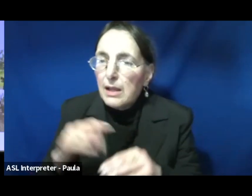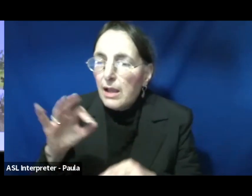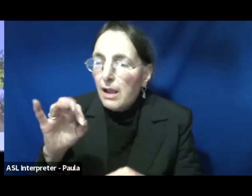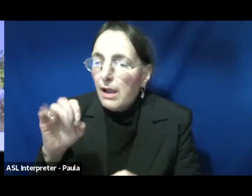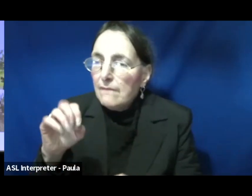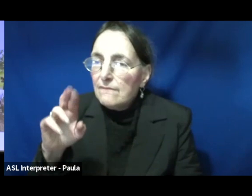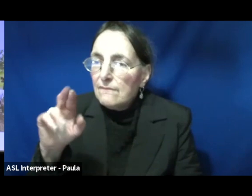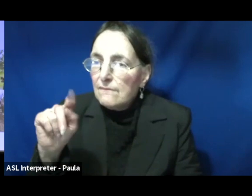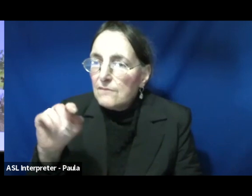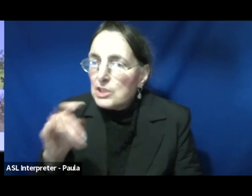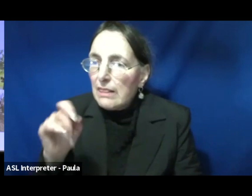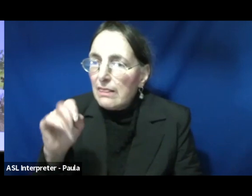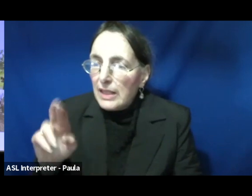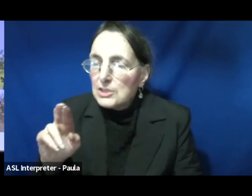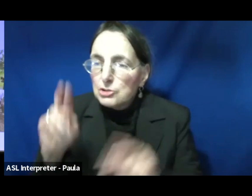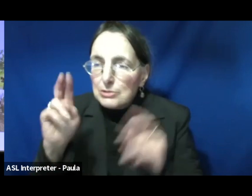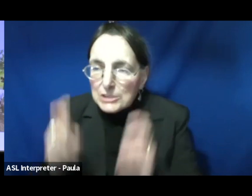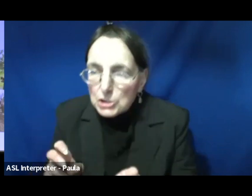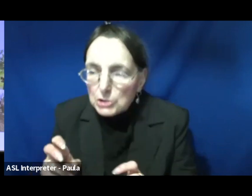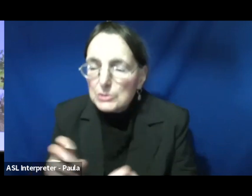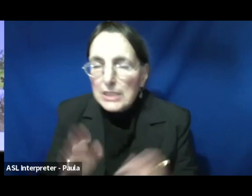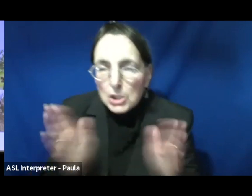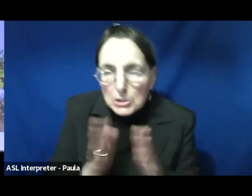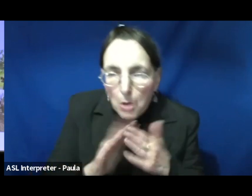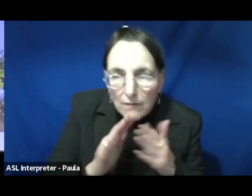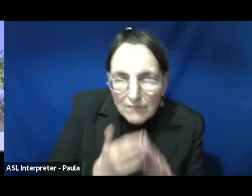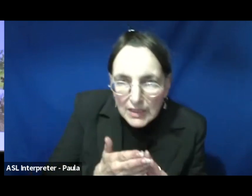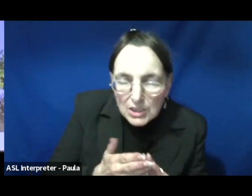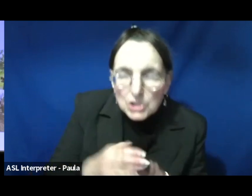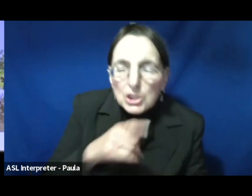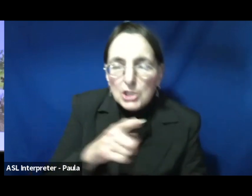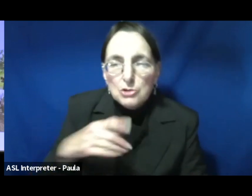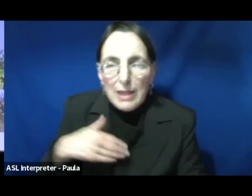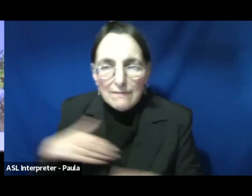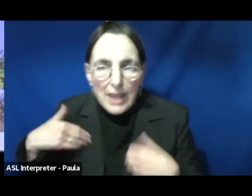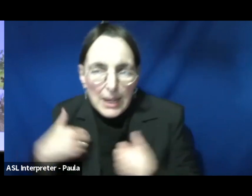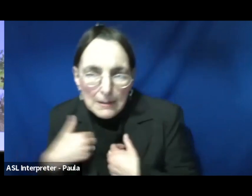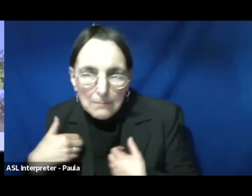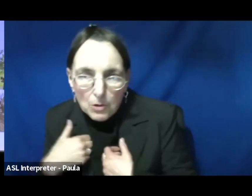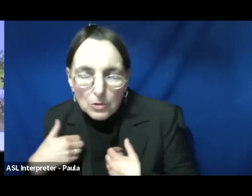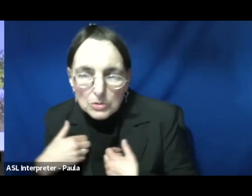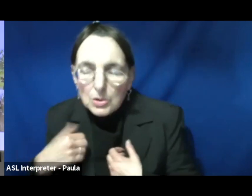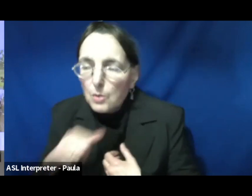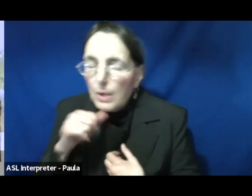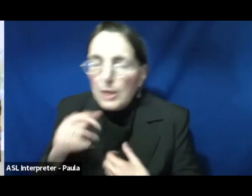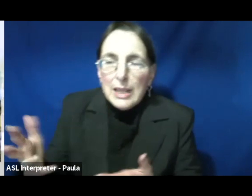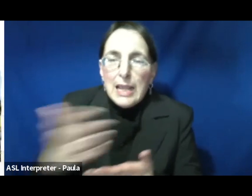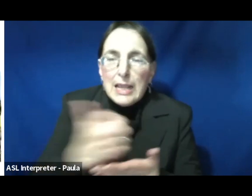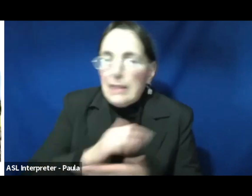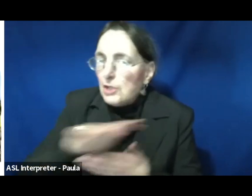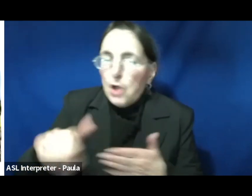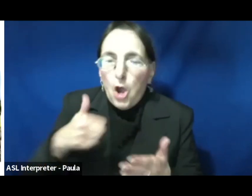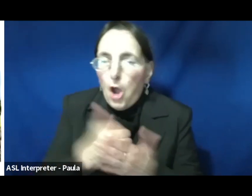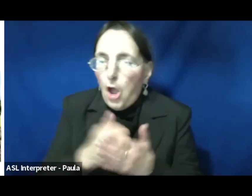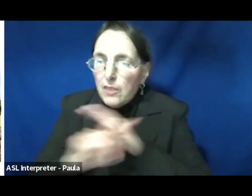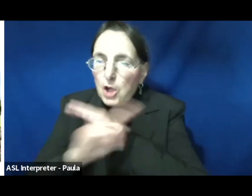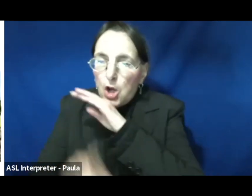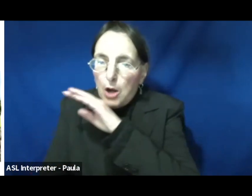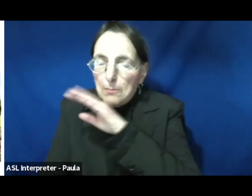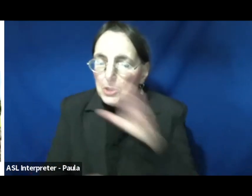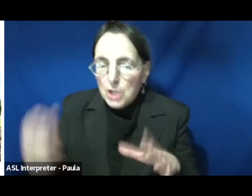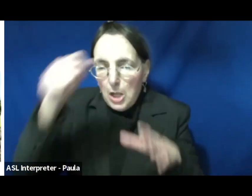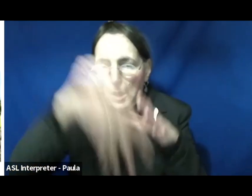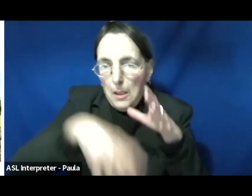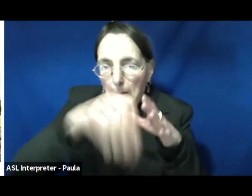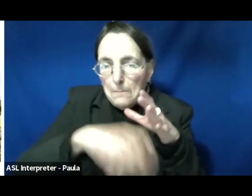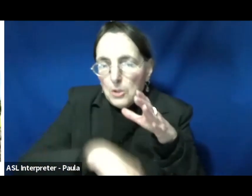we're farming. And I'm like, what do? You have all this livestock. Let's collect all the waste, put it in these barrels. We